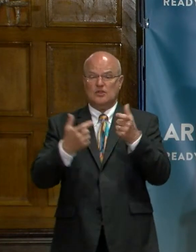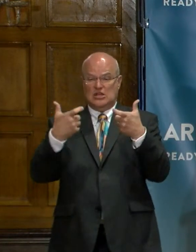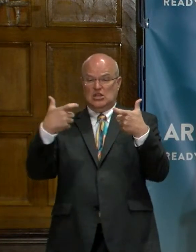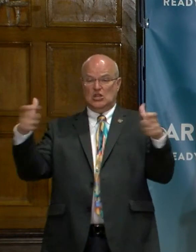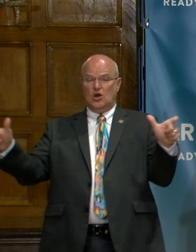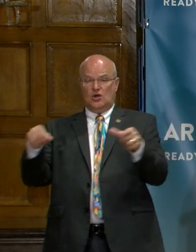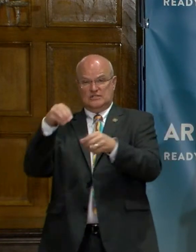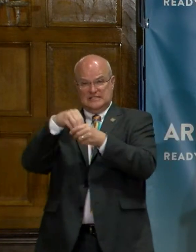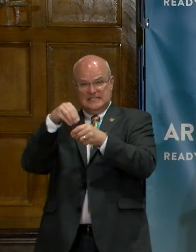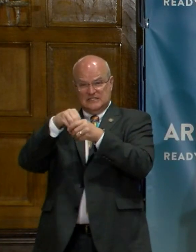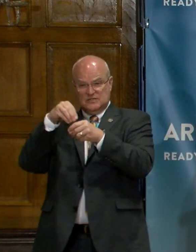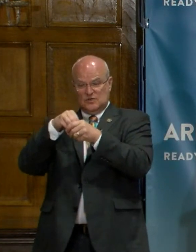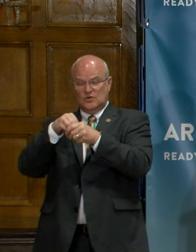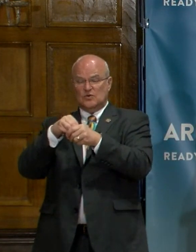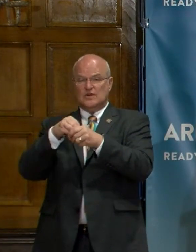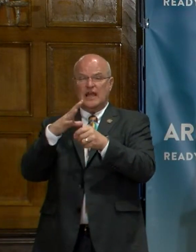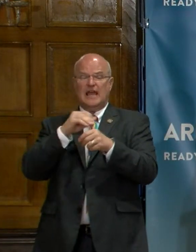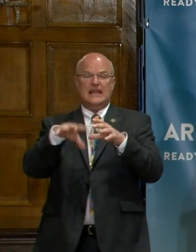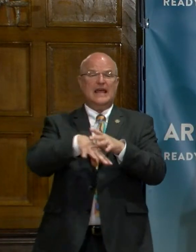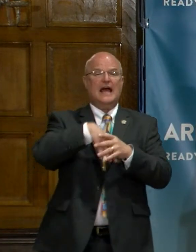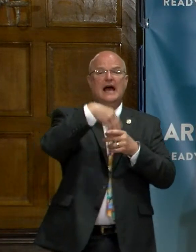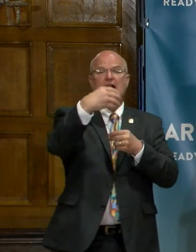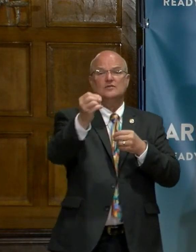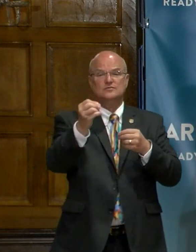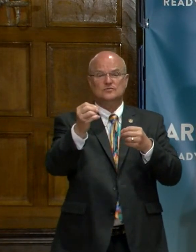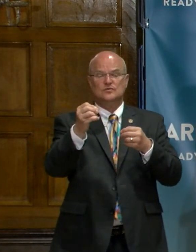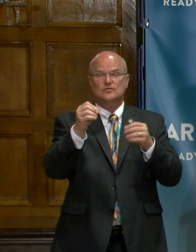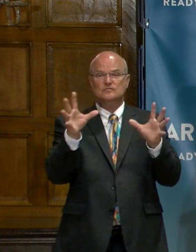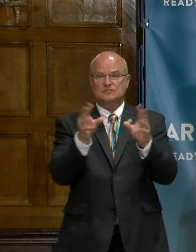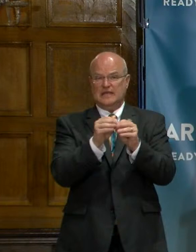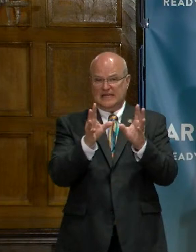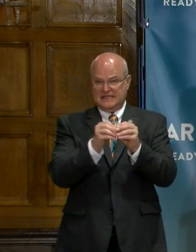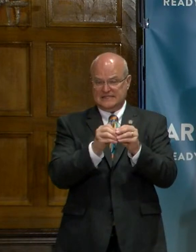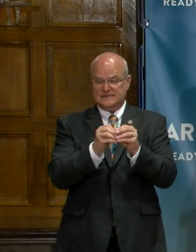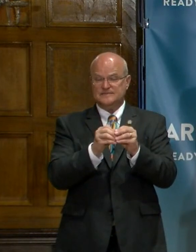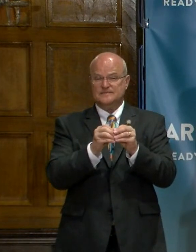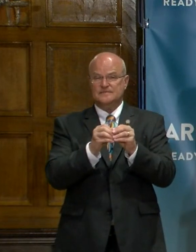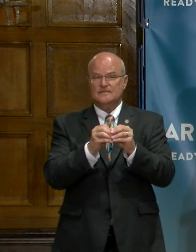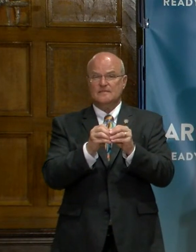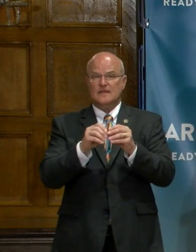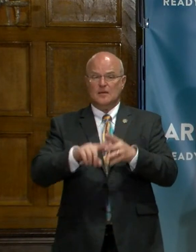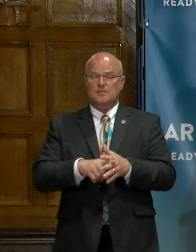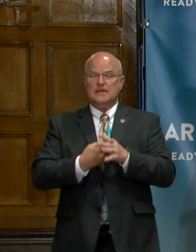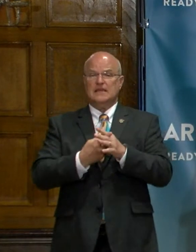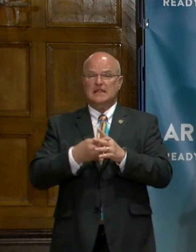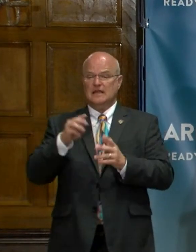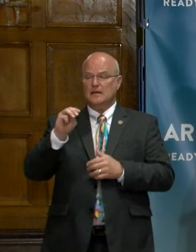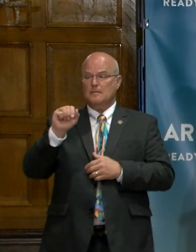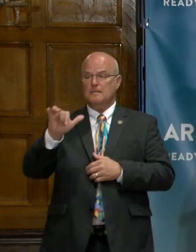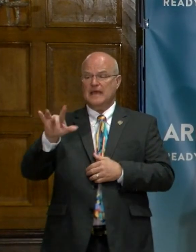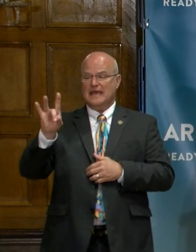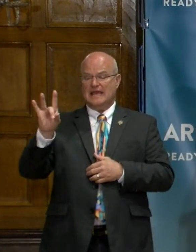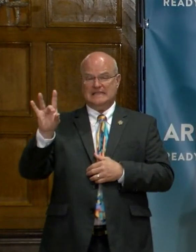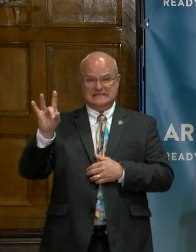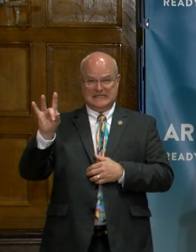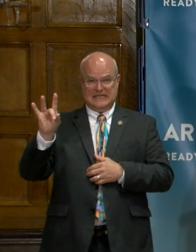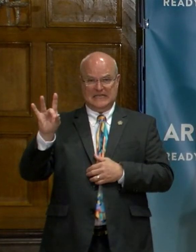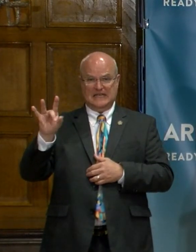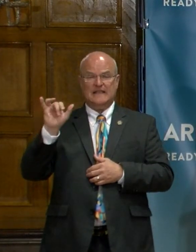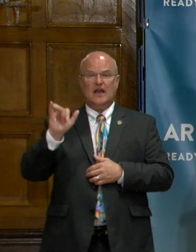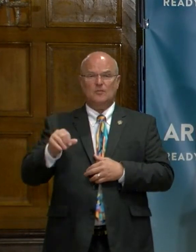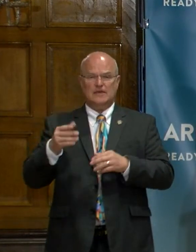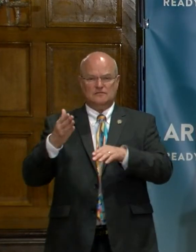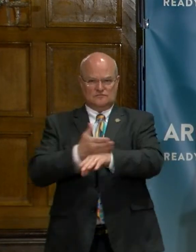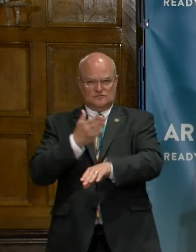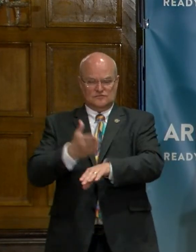large indoor and outdoor venues, effective May 18th, that will